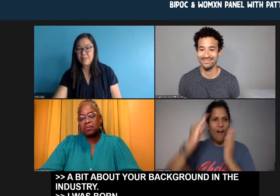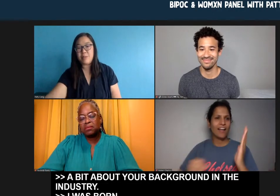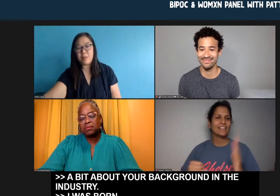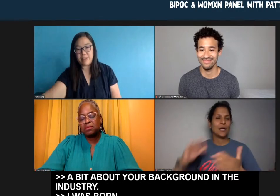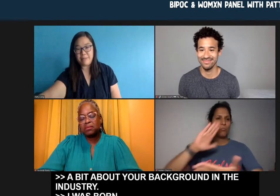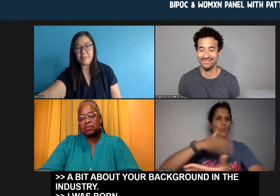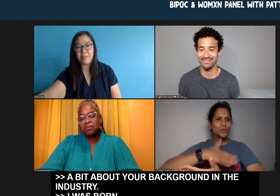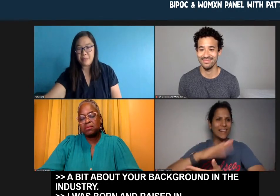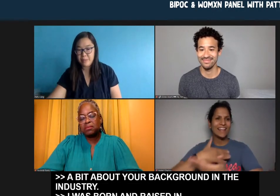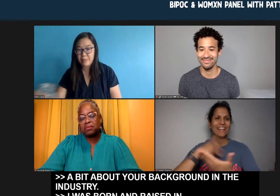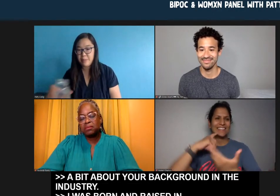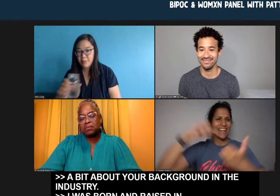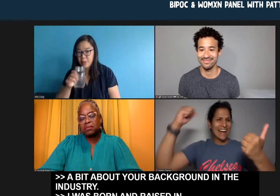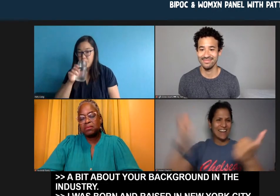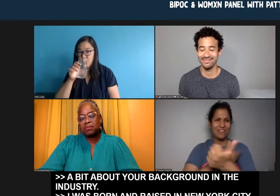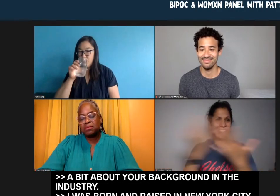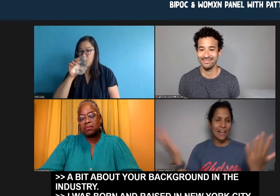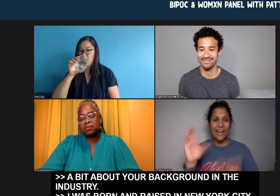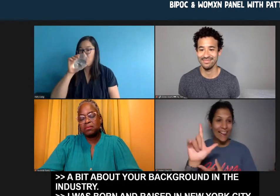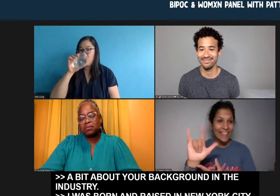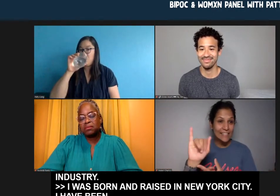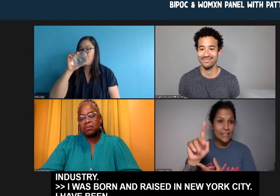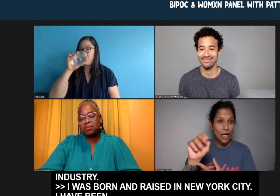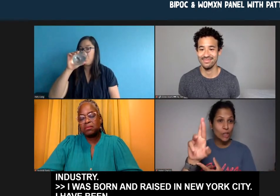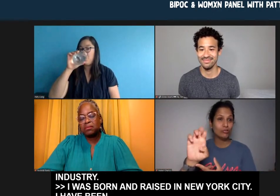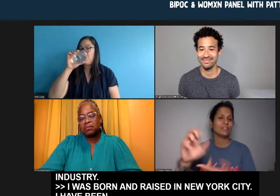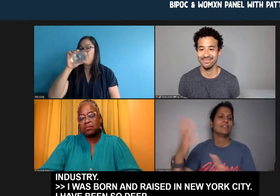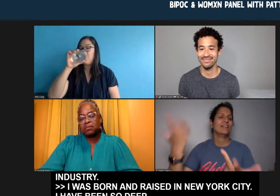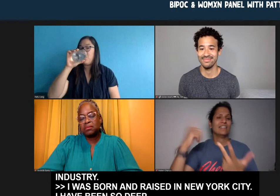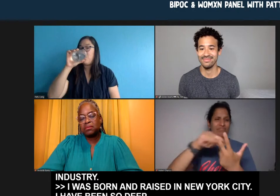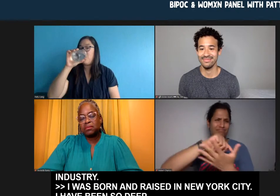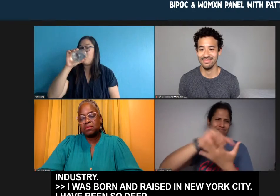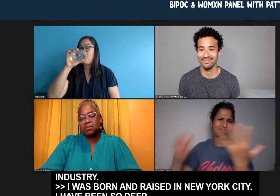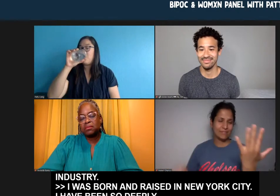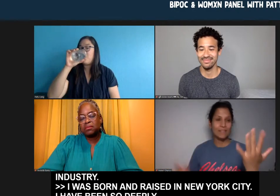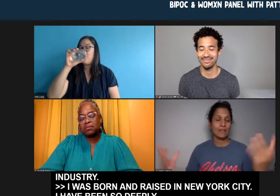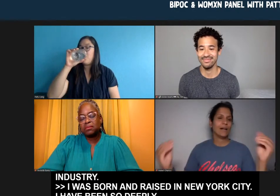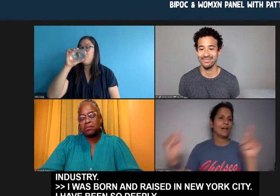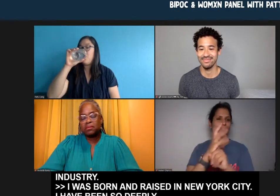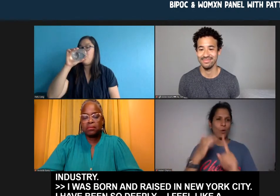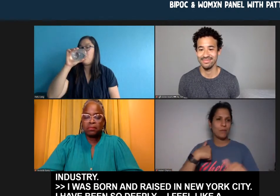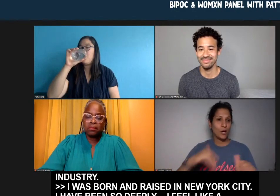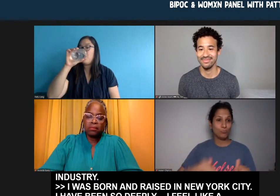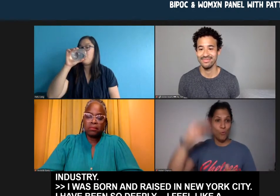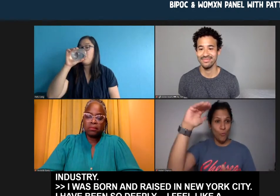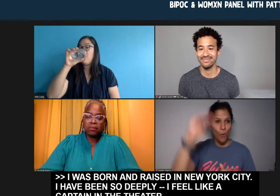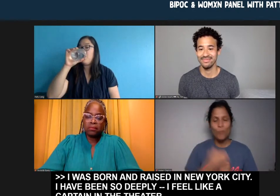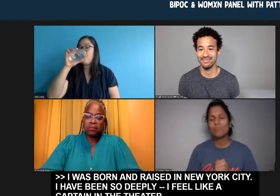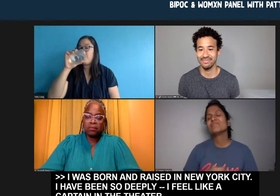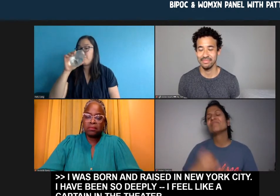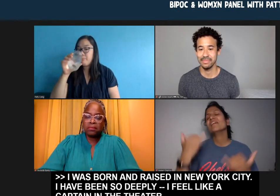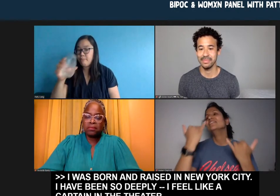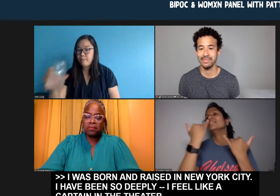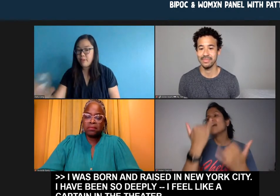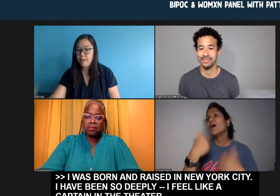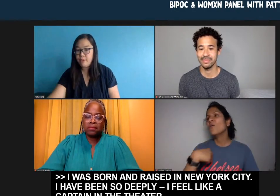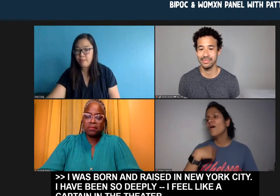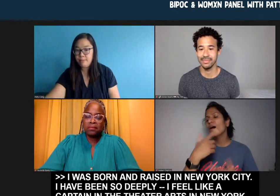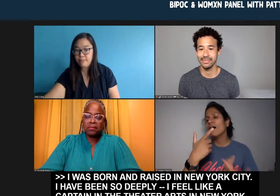I mean, I have been so deeply, I mean, I feel like a captain in the theater arts, you know, in New York. I've had so much